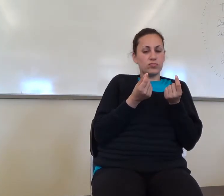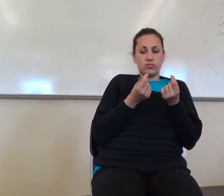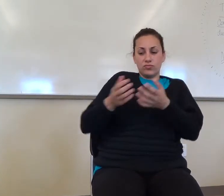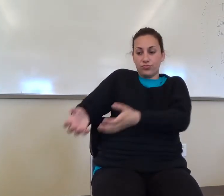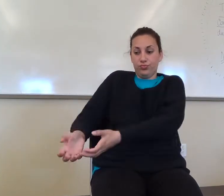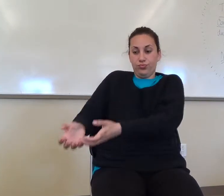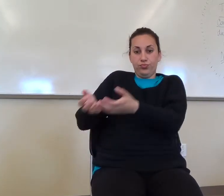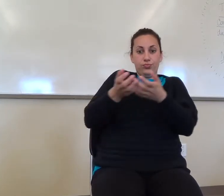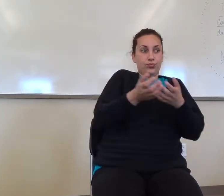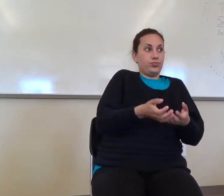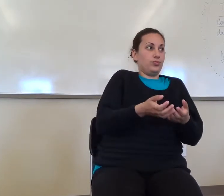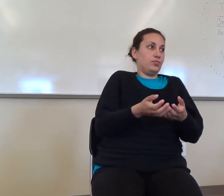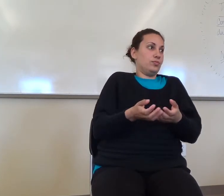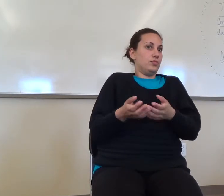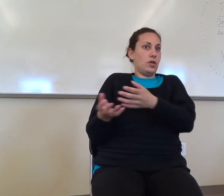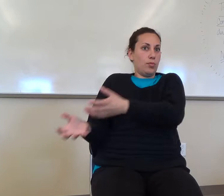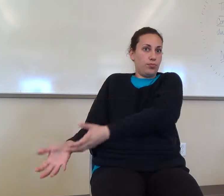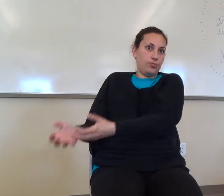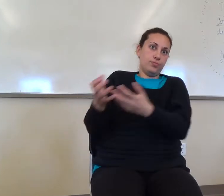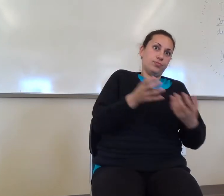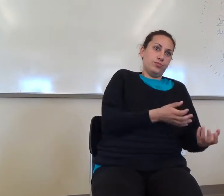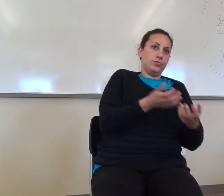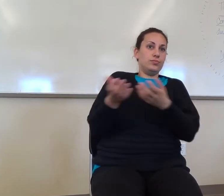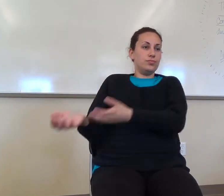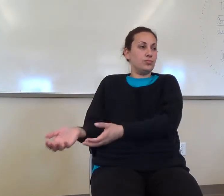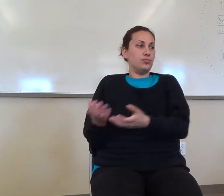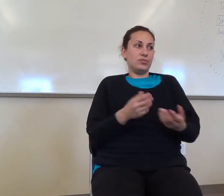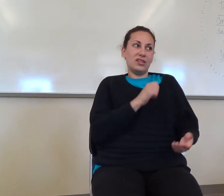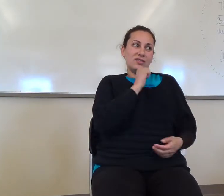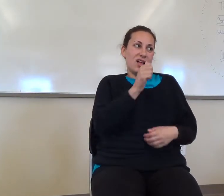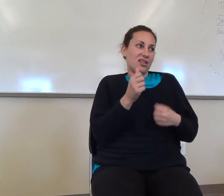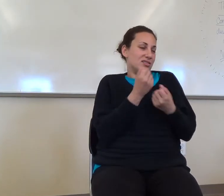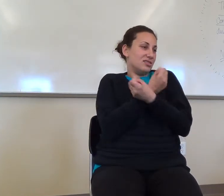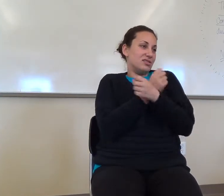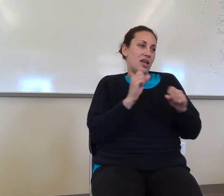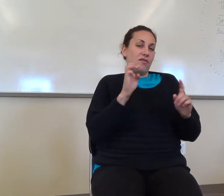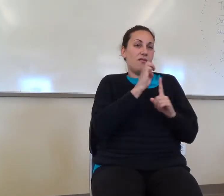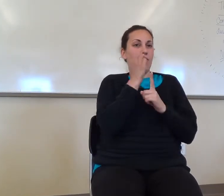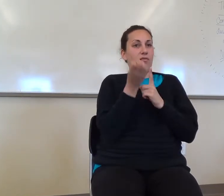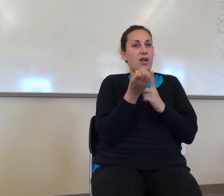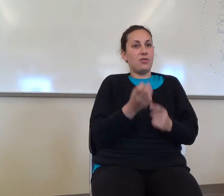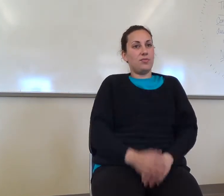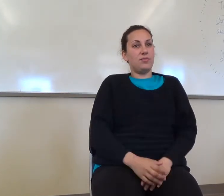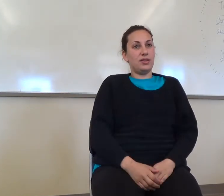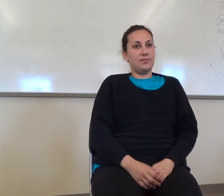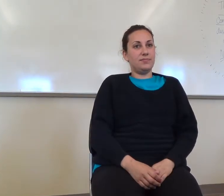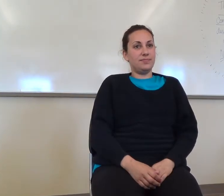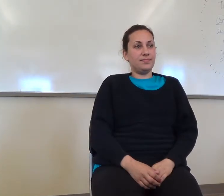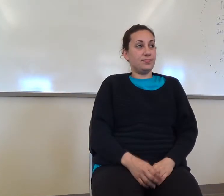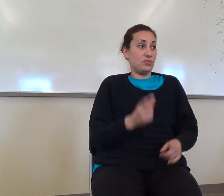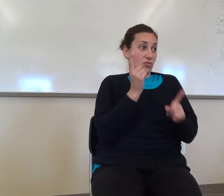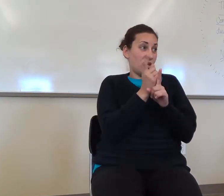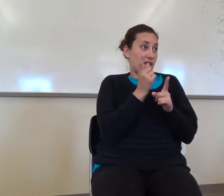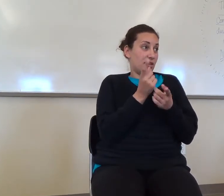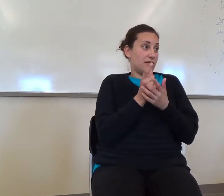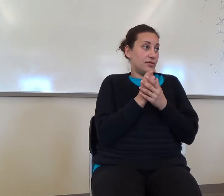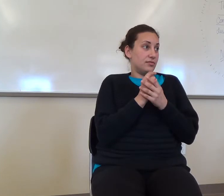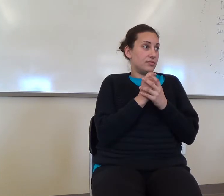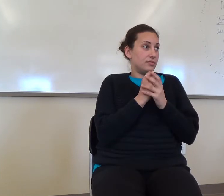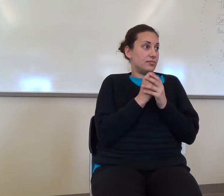here. Again, that's not a particularly safe function, right? Okay, then